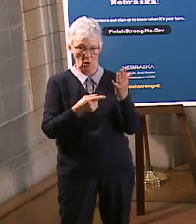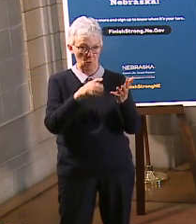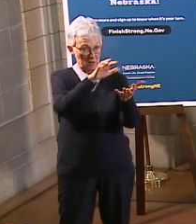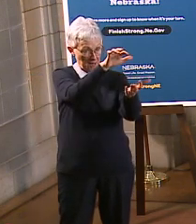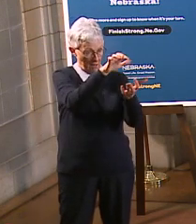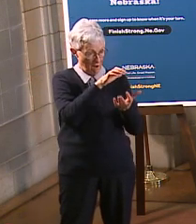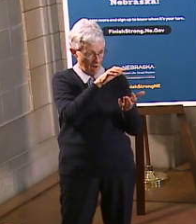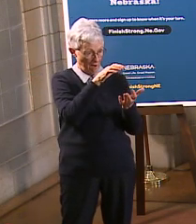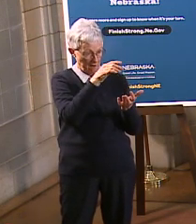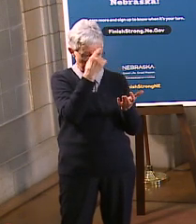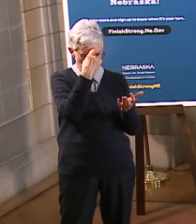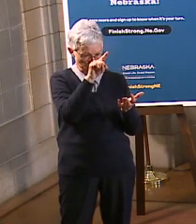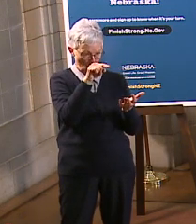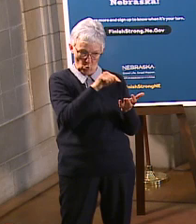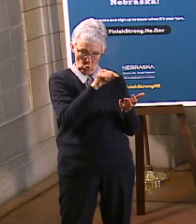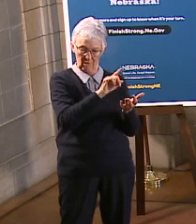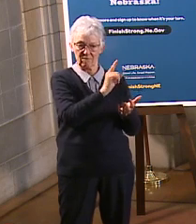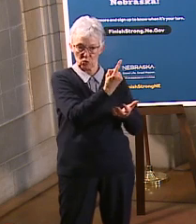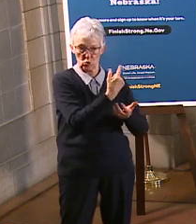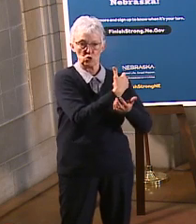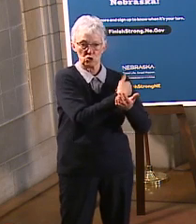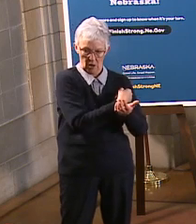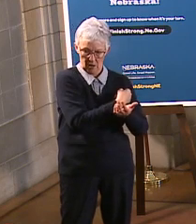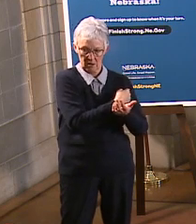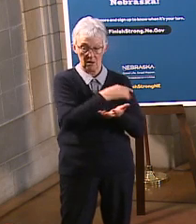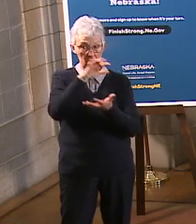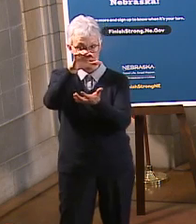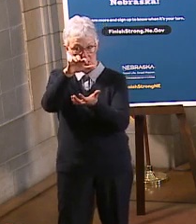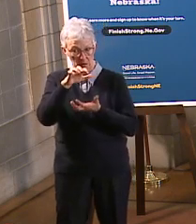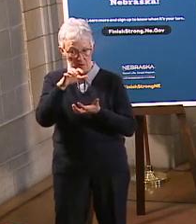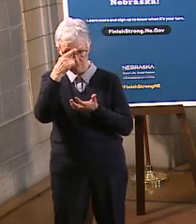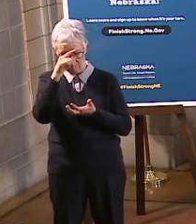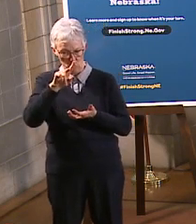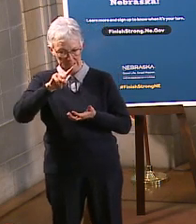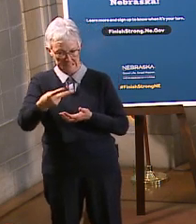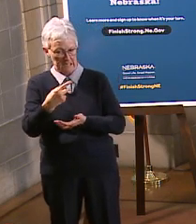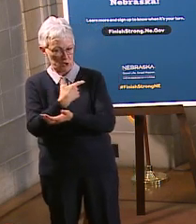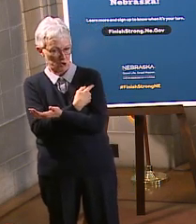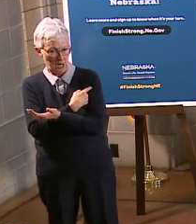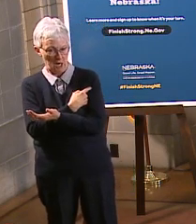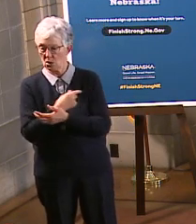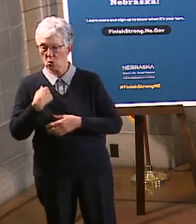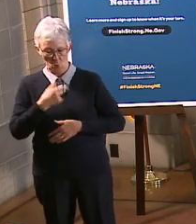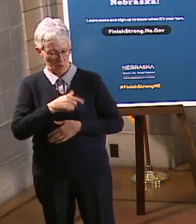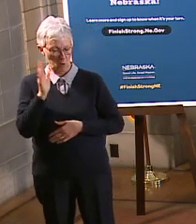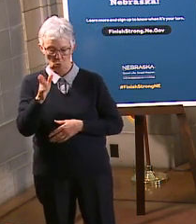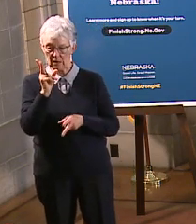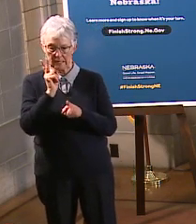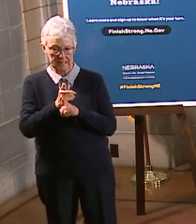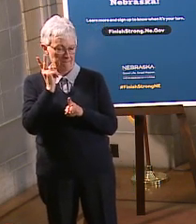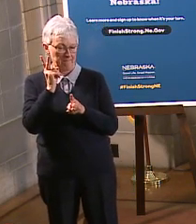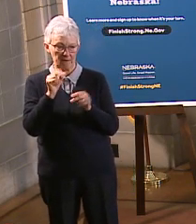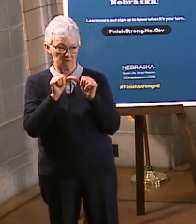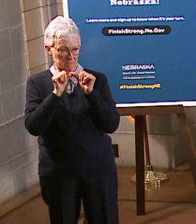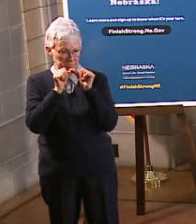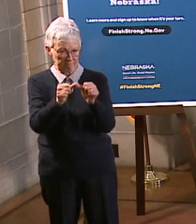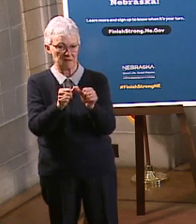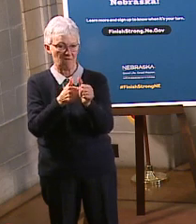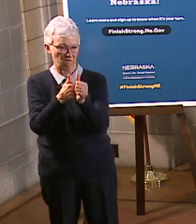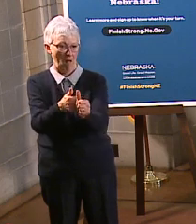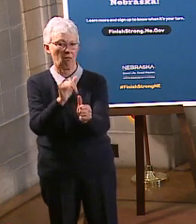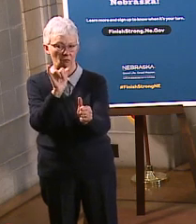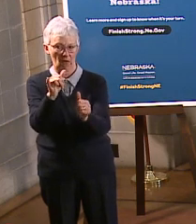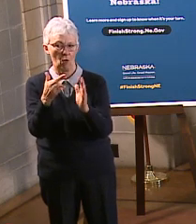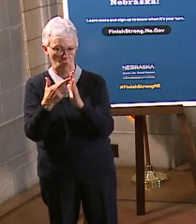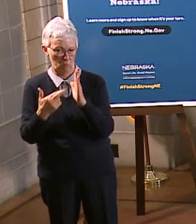I think a lot of what you're seeing also there, like I said, is really data reporting issues. And that's, we certainly want to continue to focus on getting vaccines